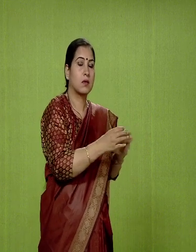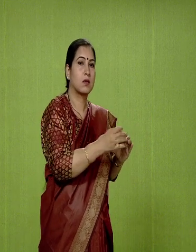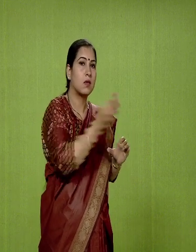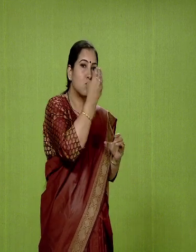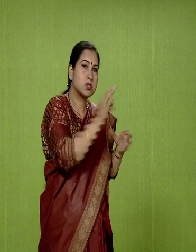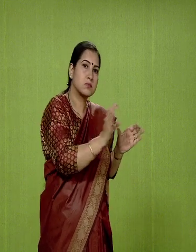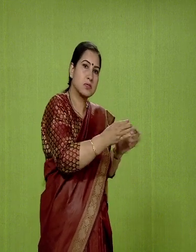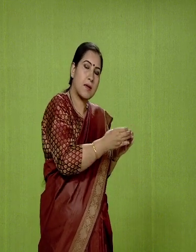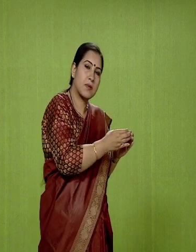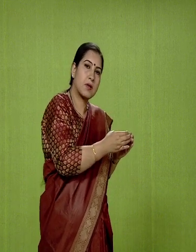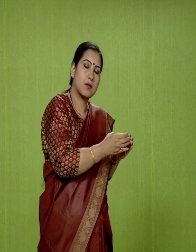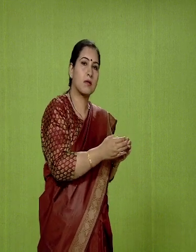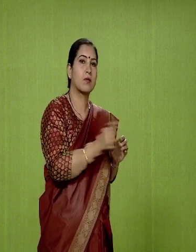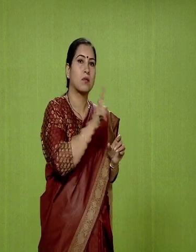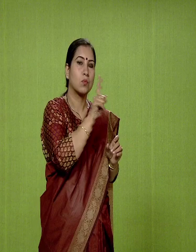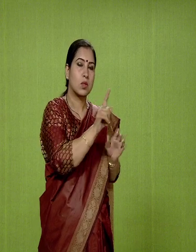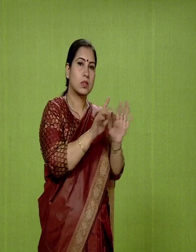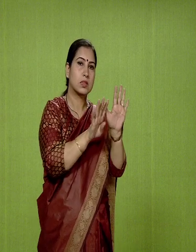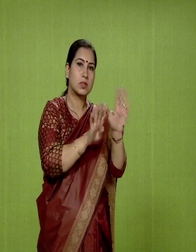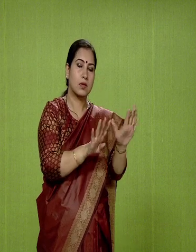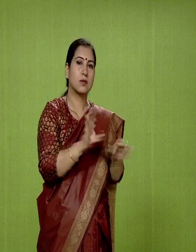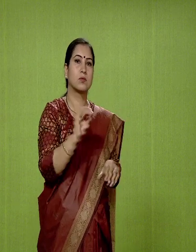in the year 1906.